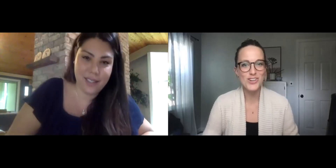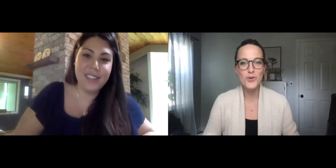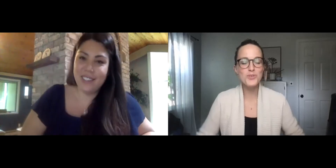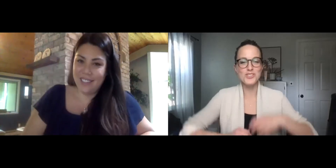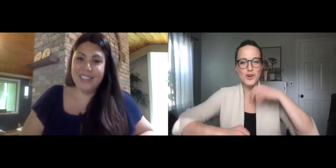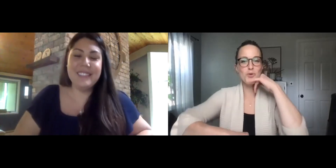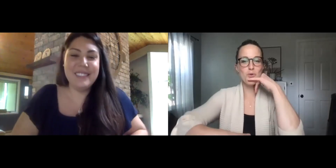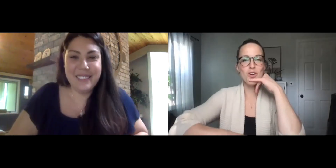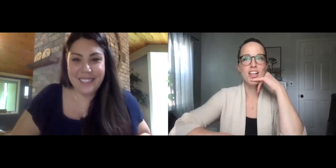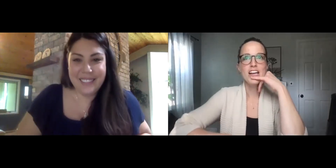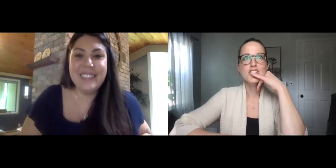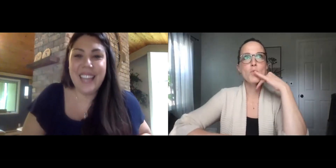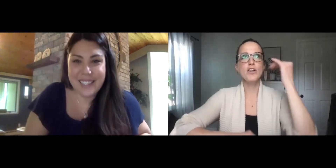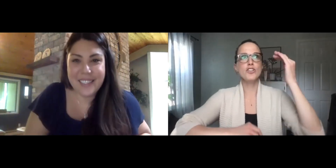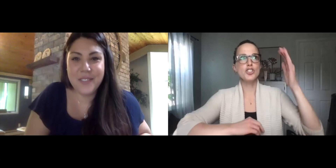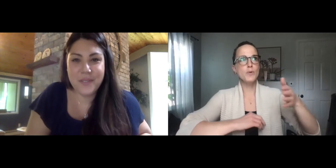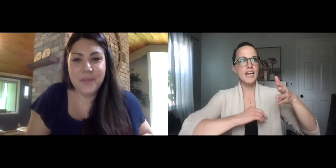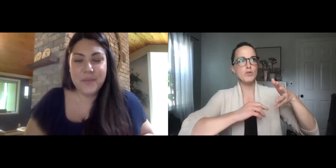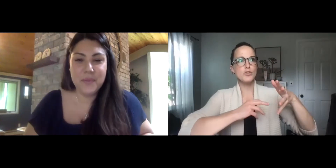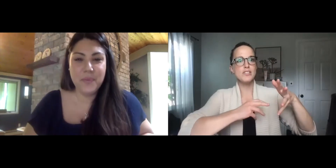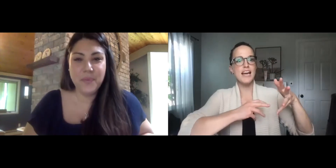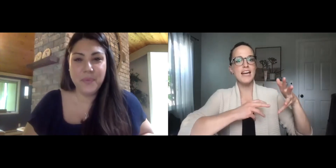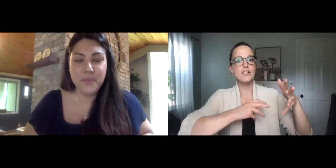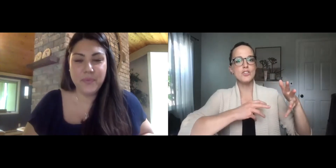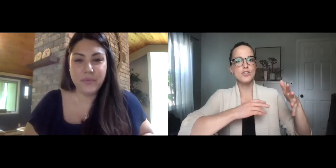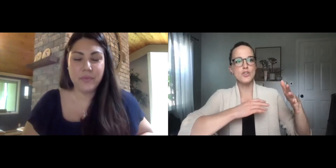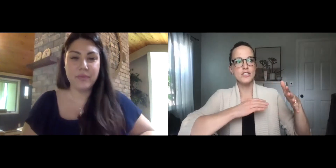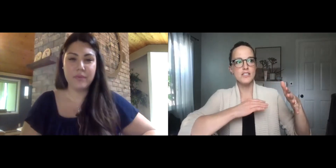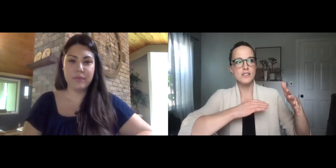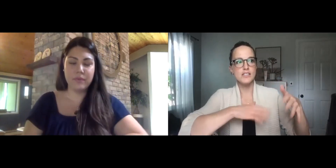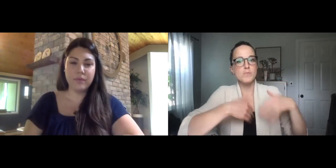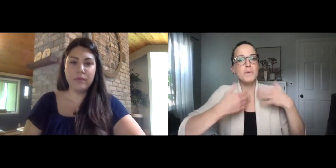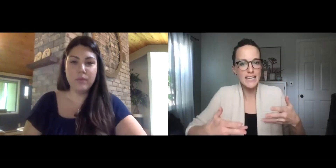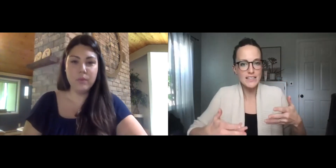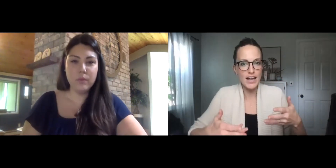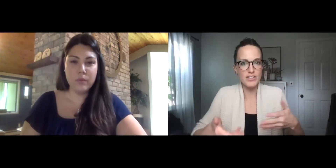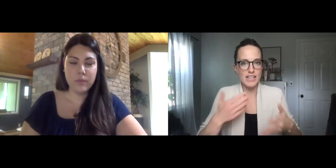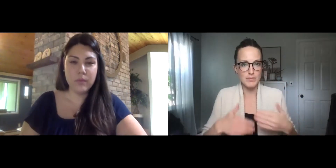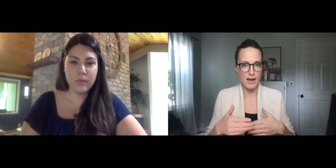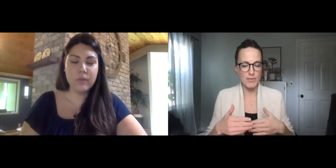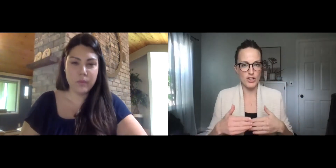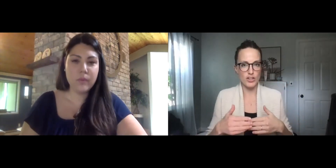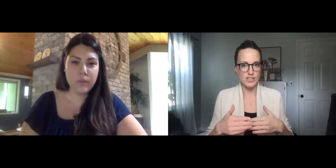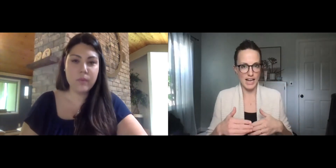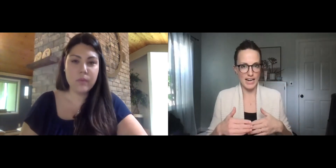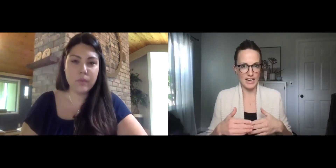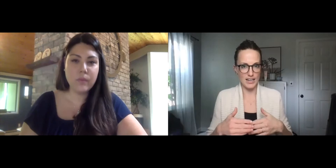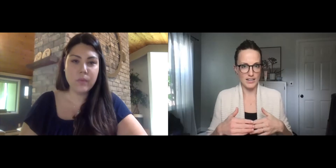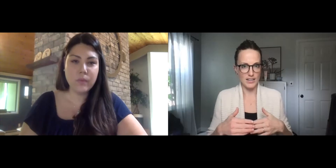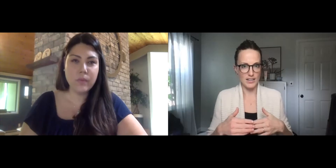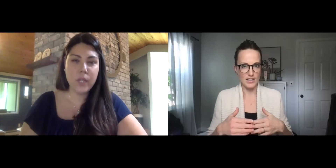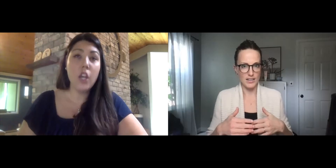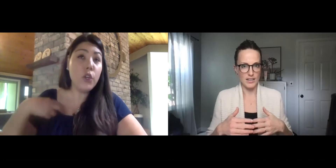It's so, so cool. So when you're doing it, would you say to speak it at the same time that you're signing